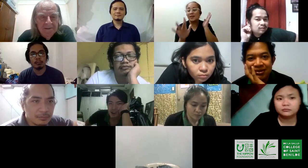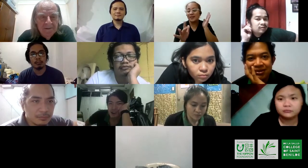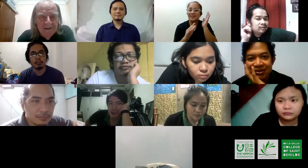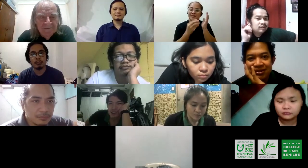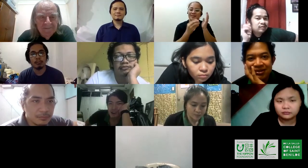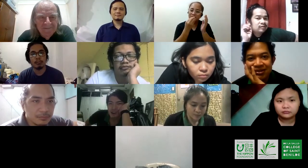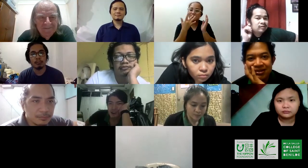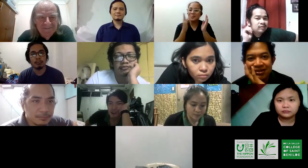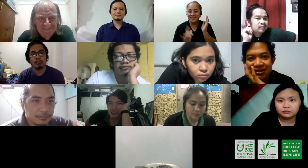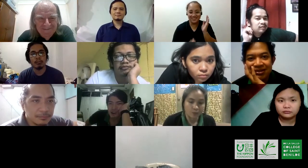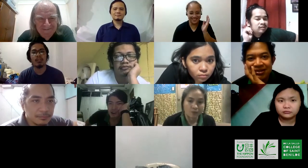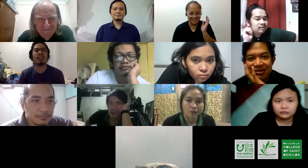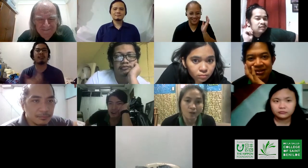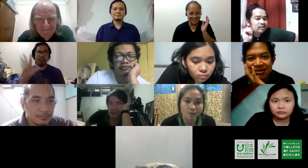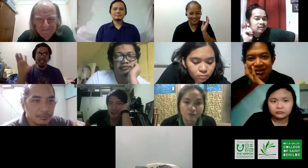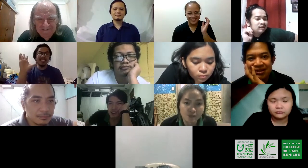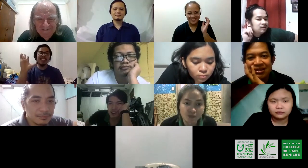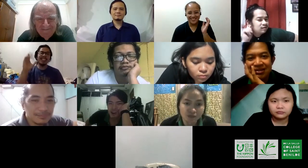Okay.